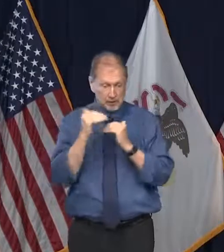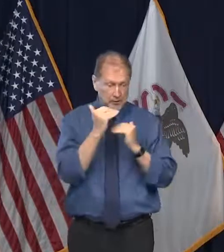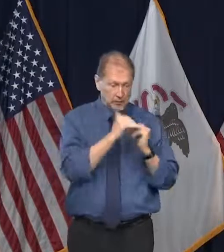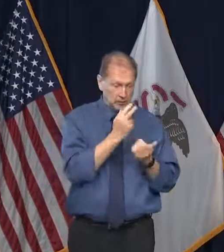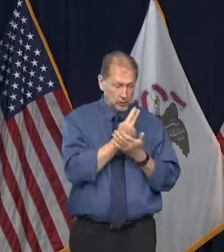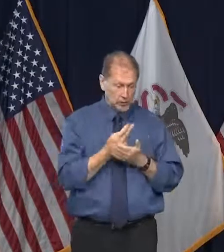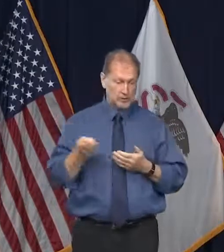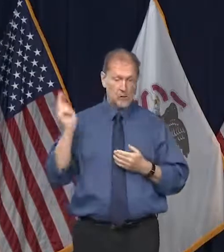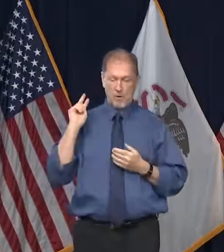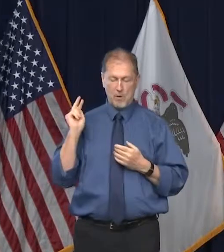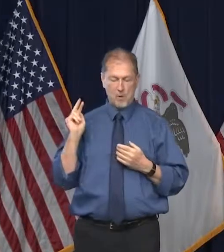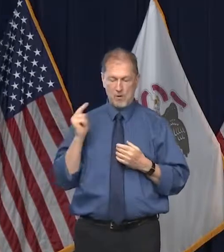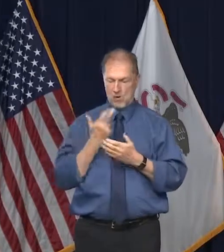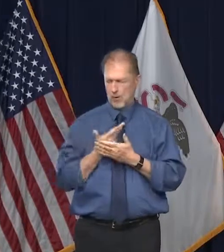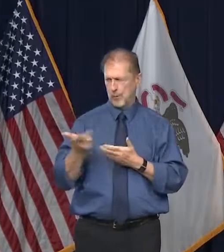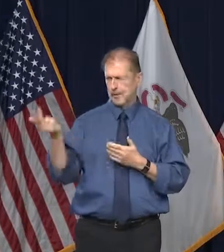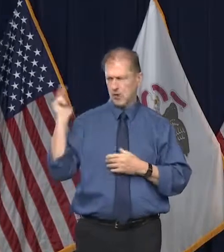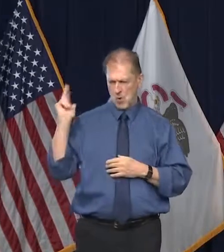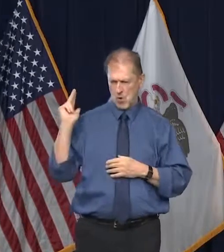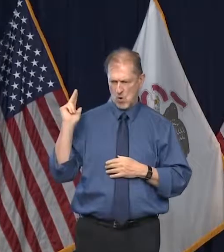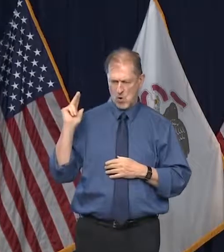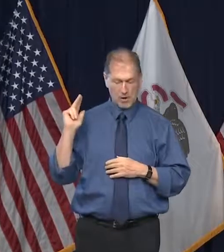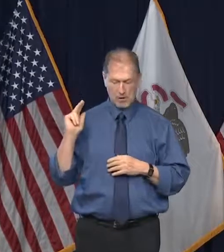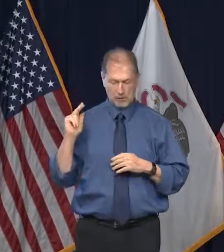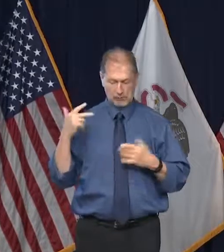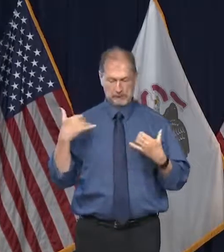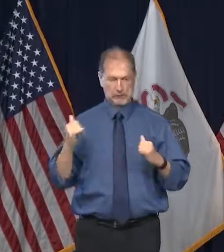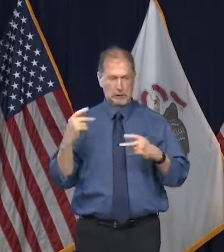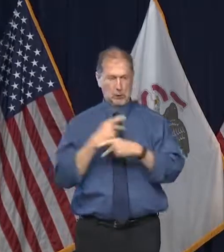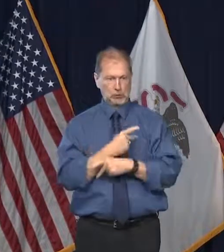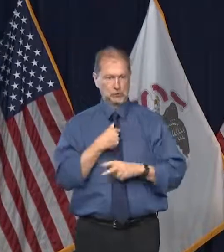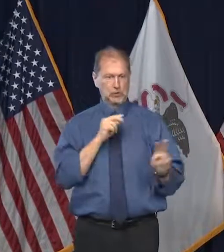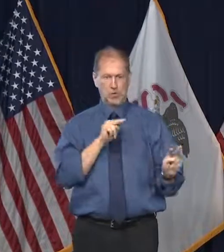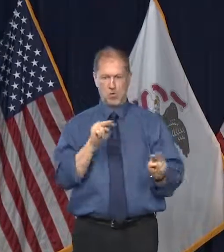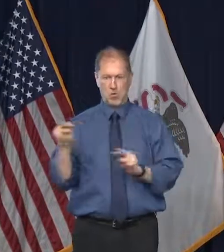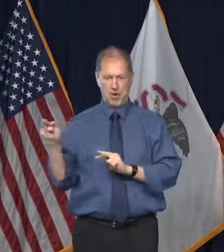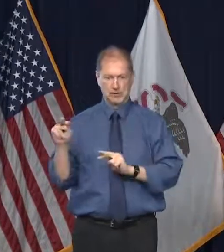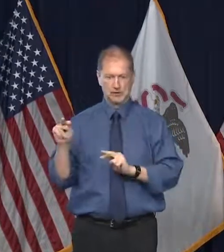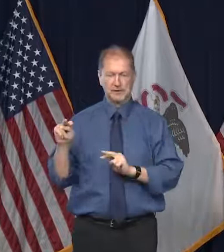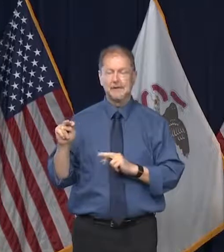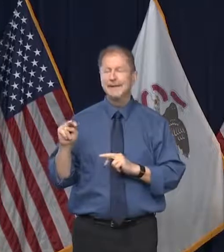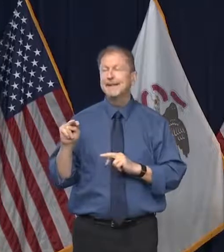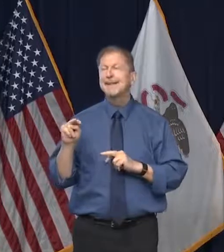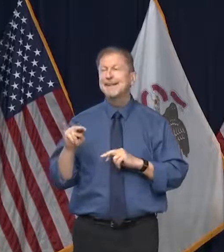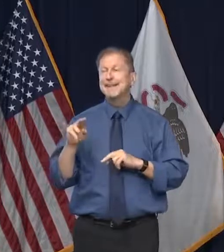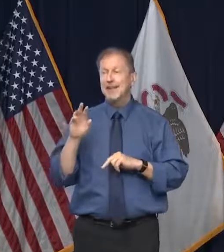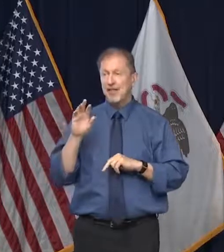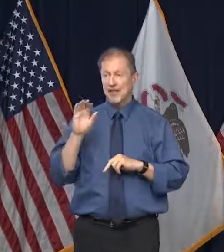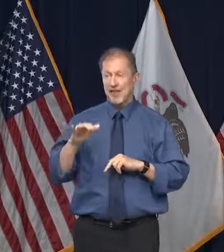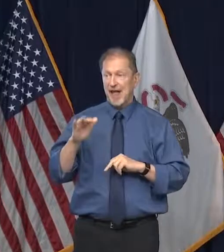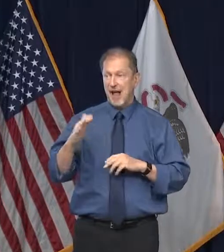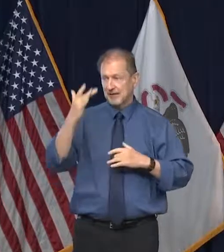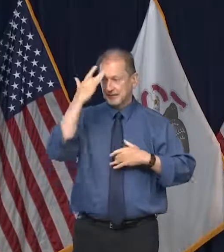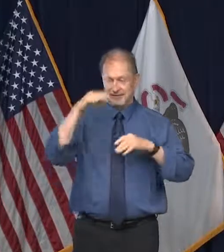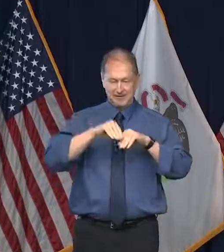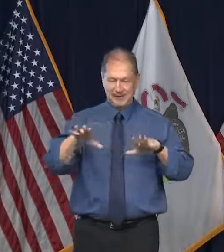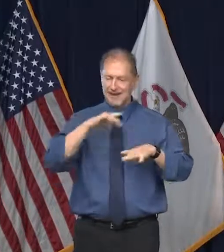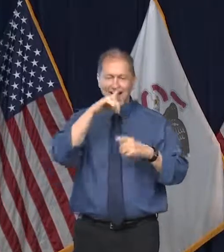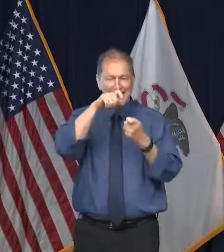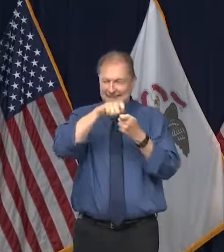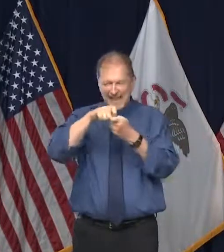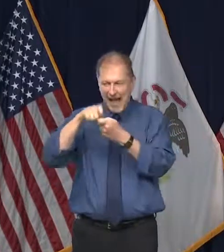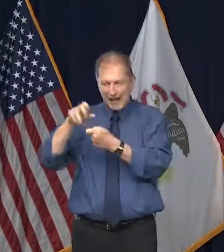weeks ago or 3 weeks ago. And so as we watch those numbers, again, nothing's exact here. This virus doesn't follow an